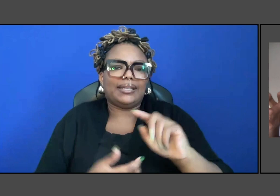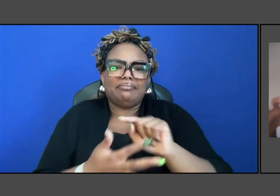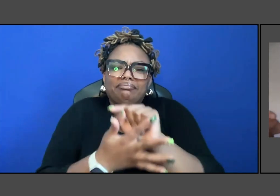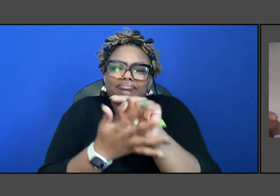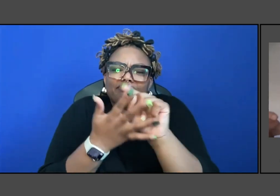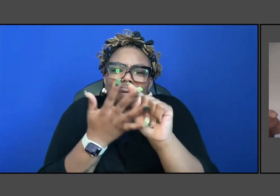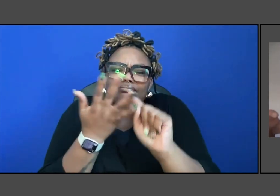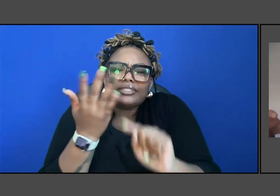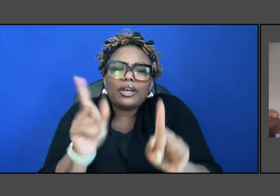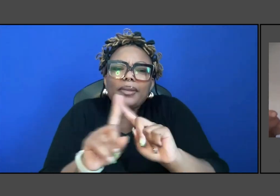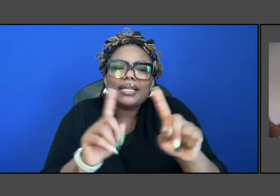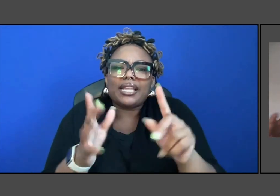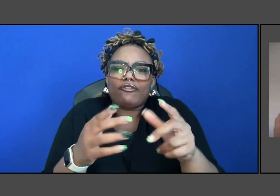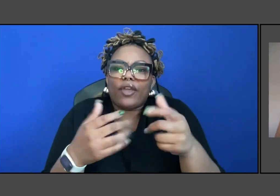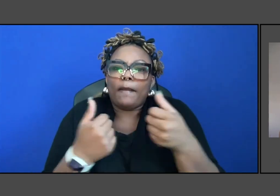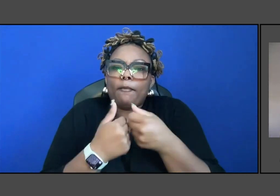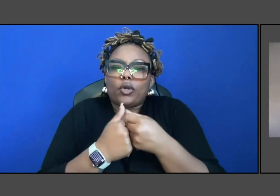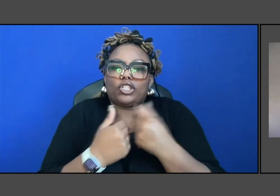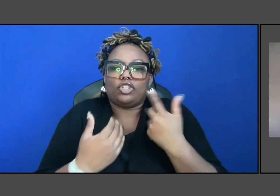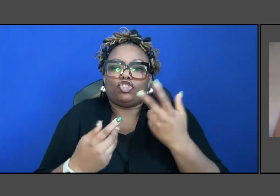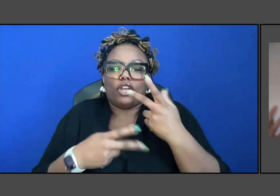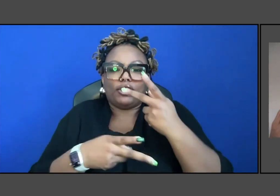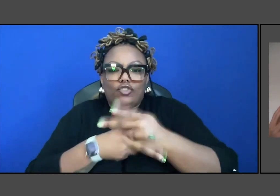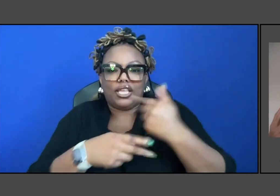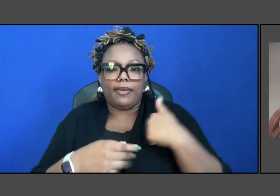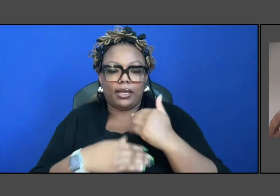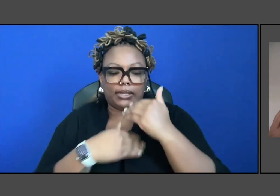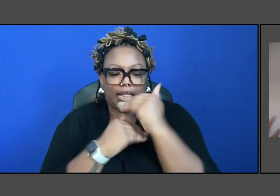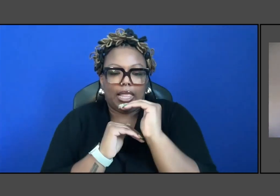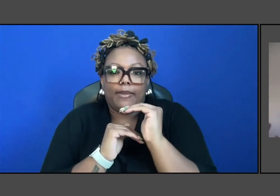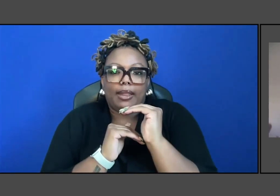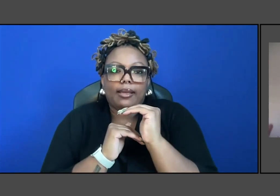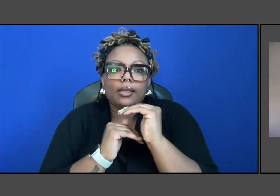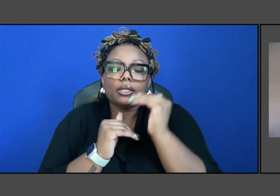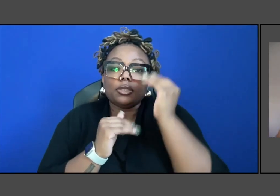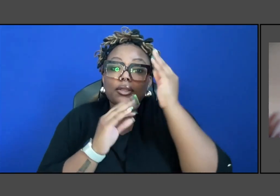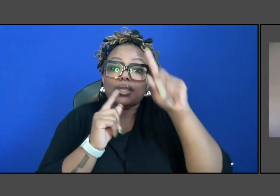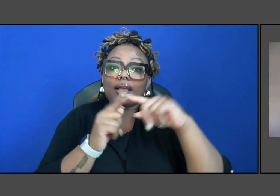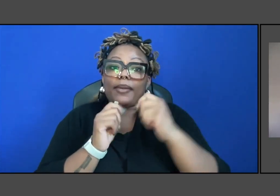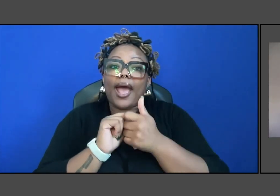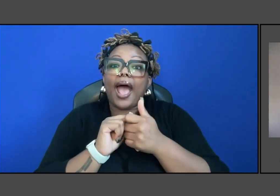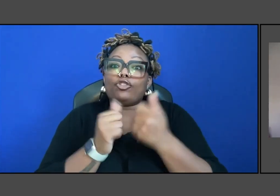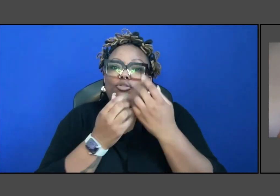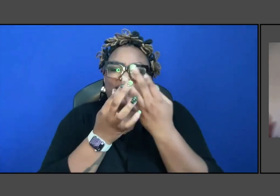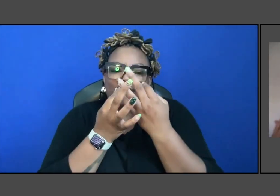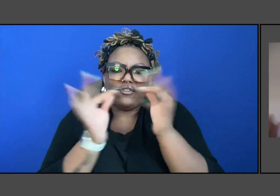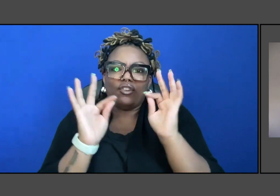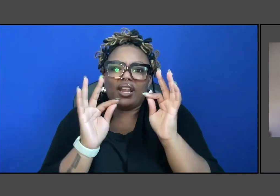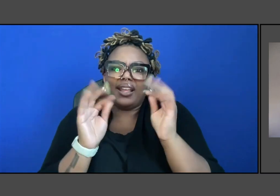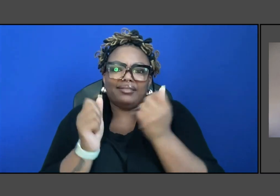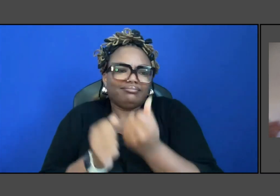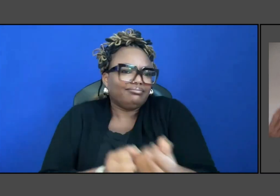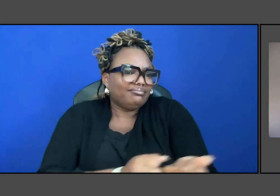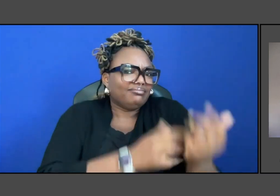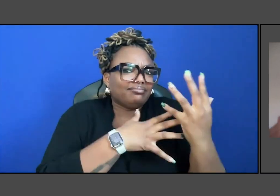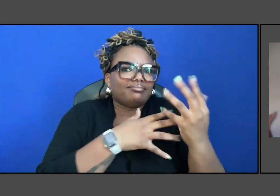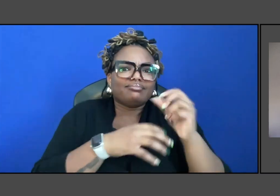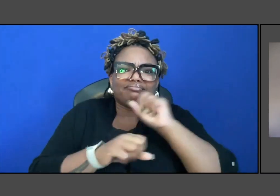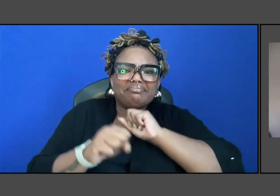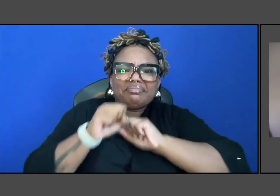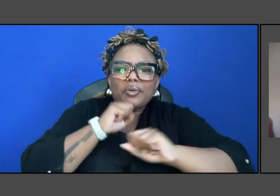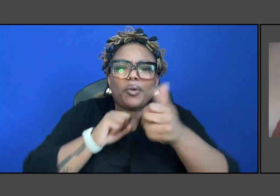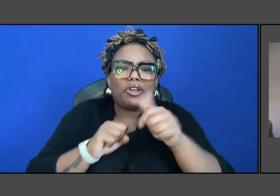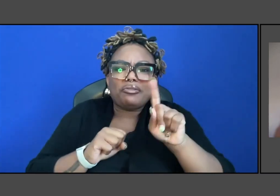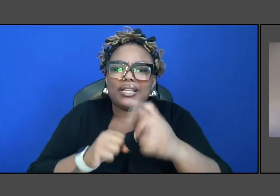keep us in place. And so let's just think about how to be free of those and move, like we don't. And anyway,